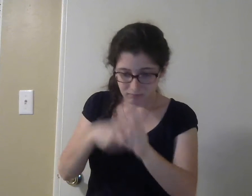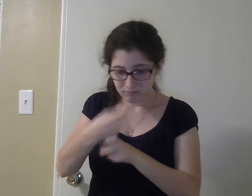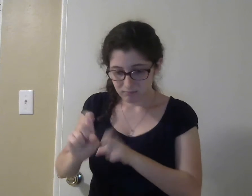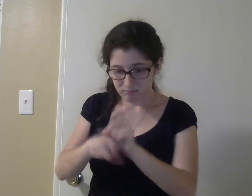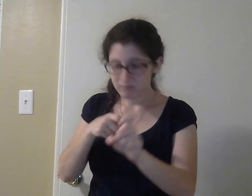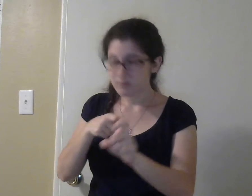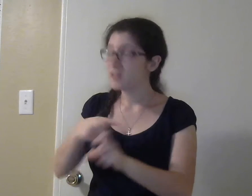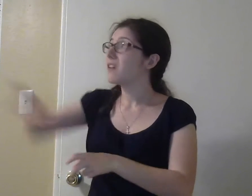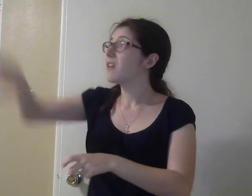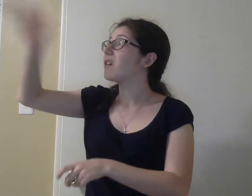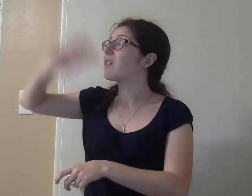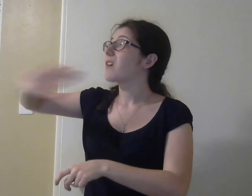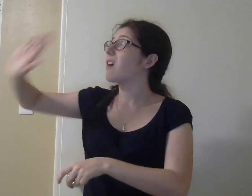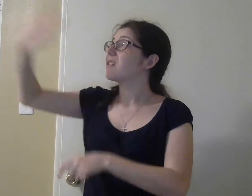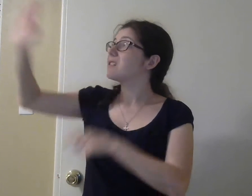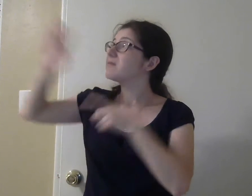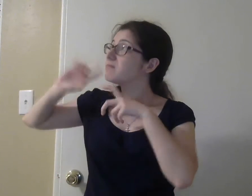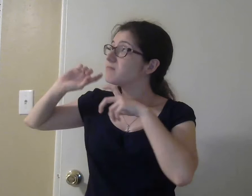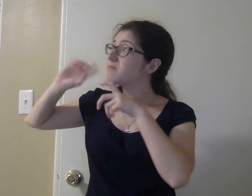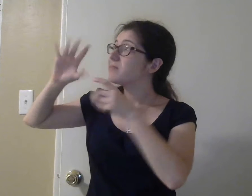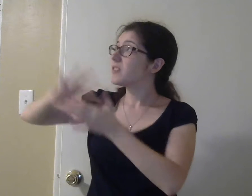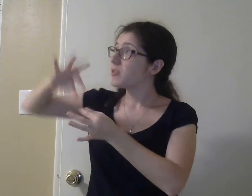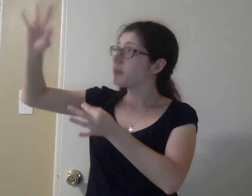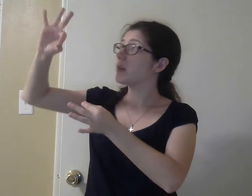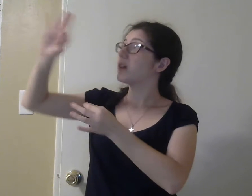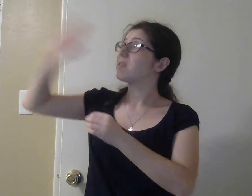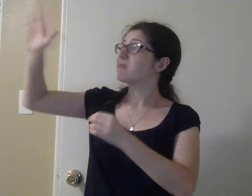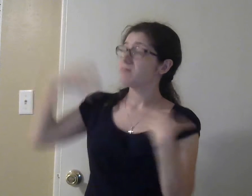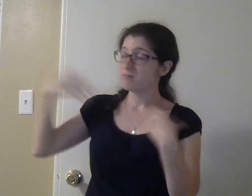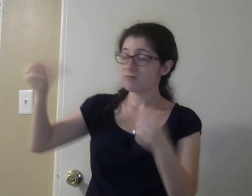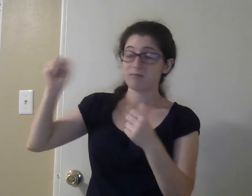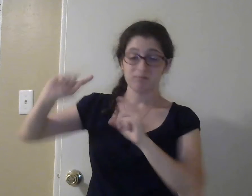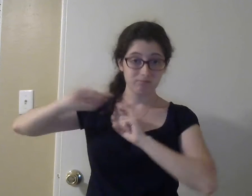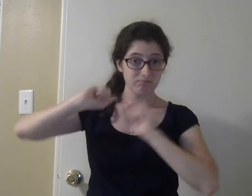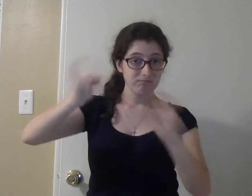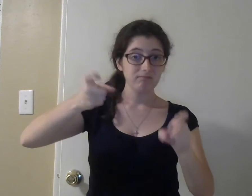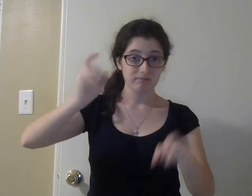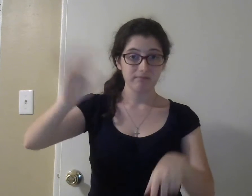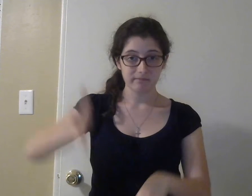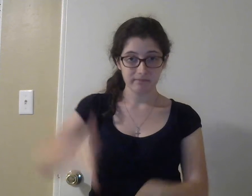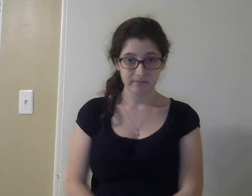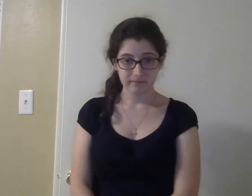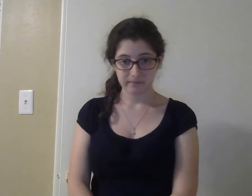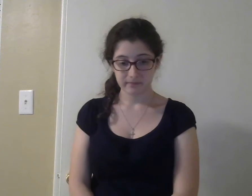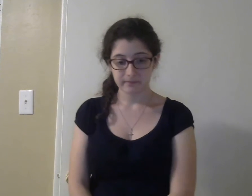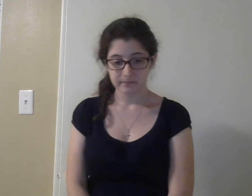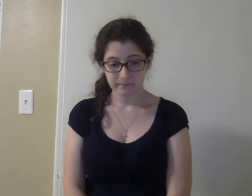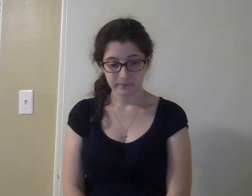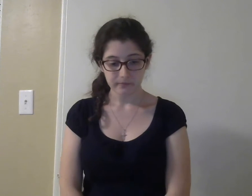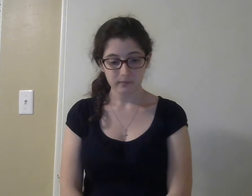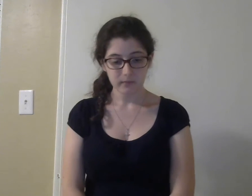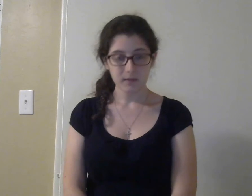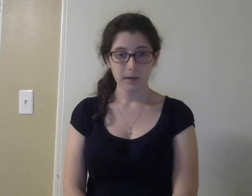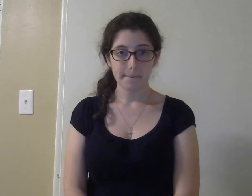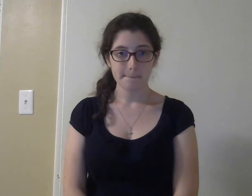Peter 4:14 is saying. Now, in the meantime, I think there are things that we all should be